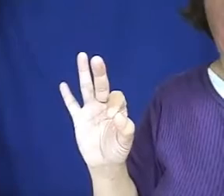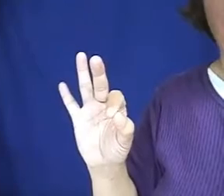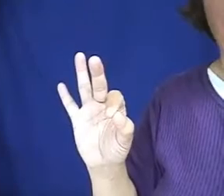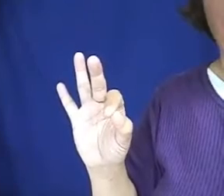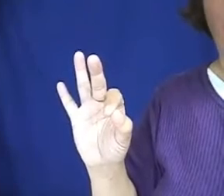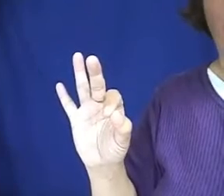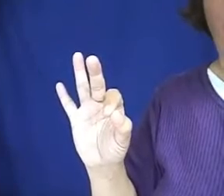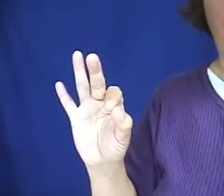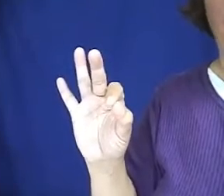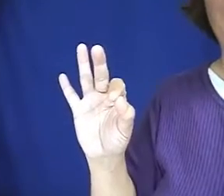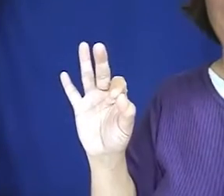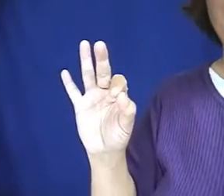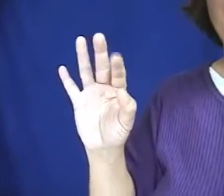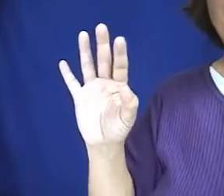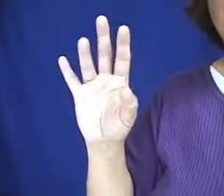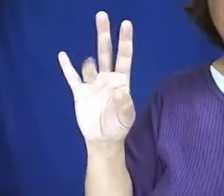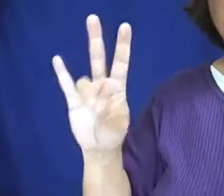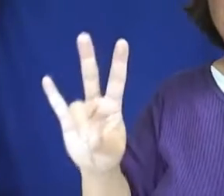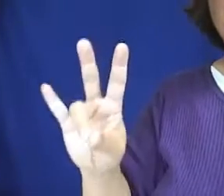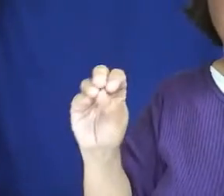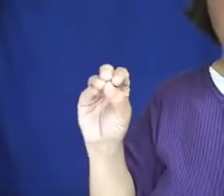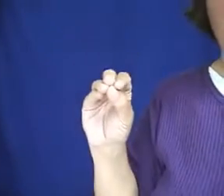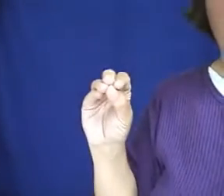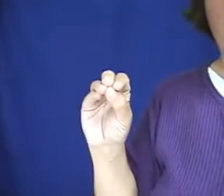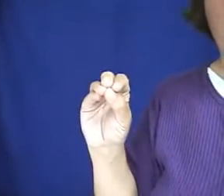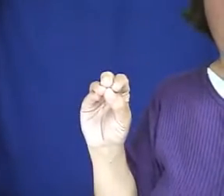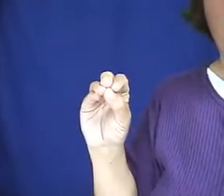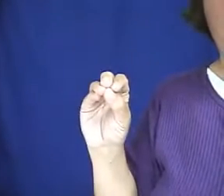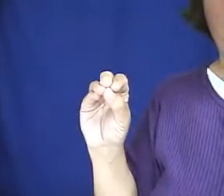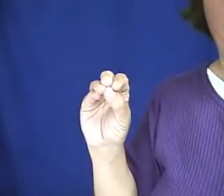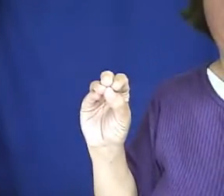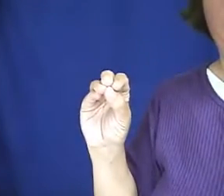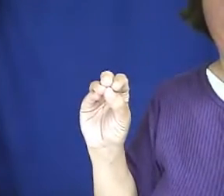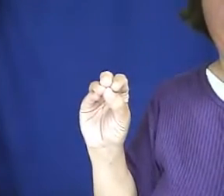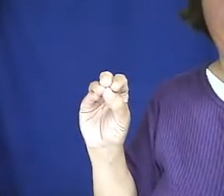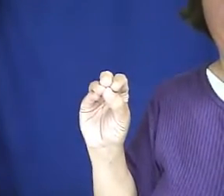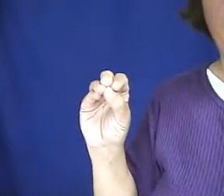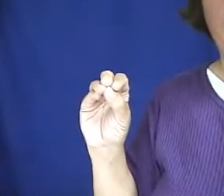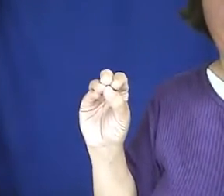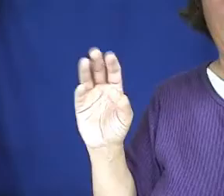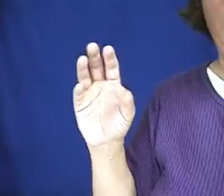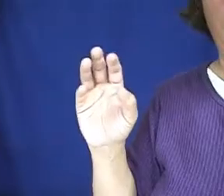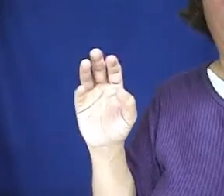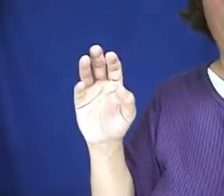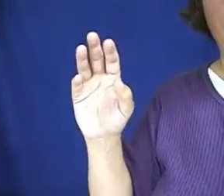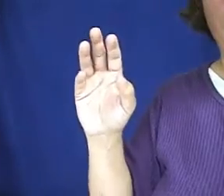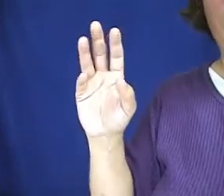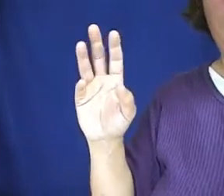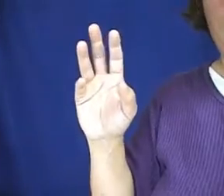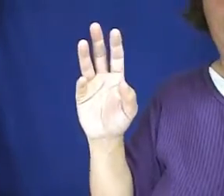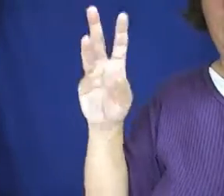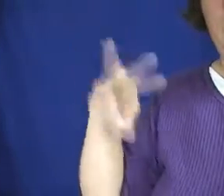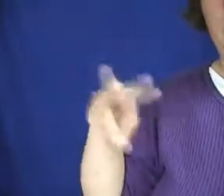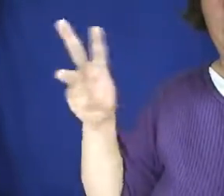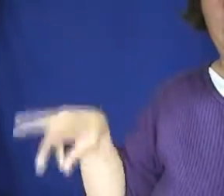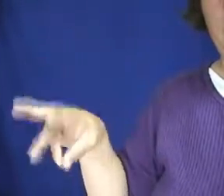69, low to high, 70. Did I miss anybody there? I don't think so. Let's see,